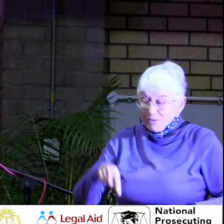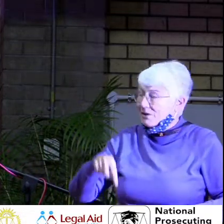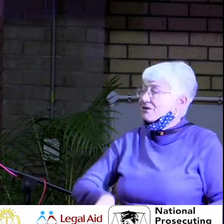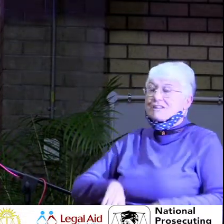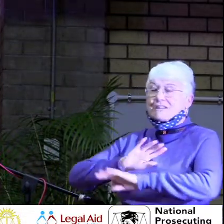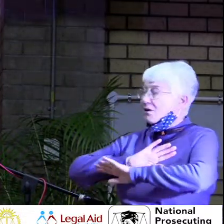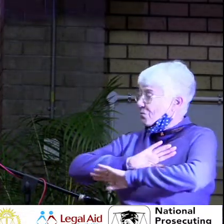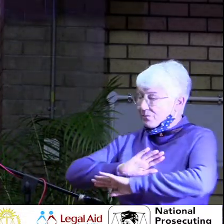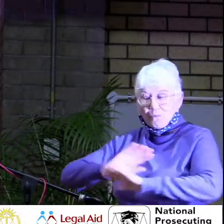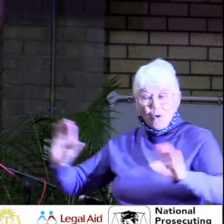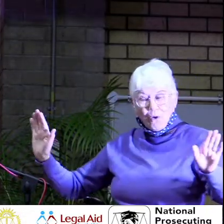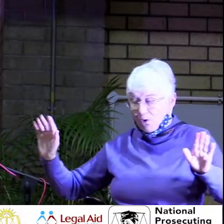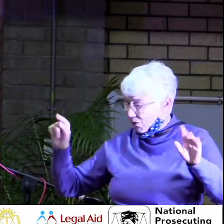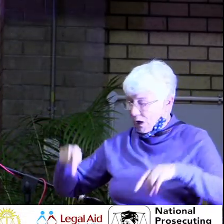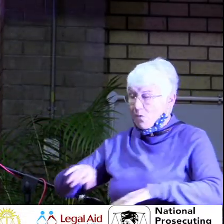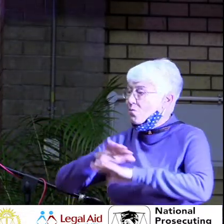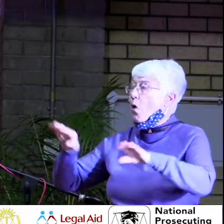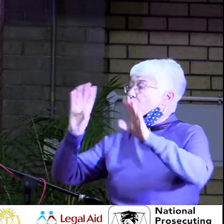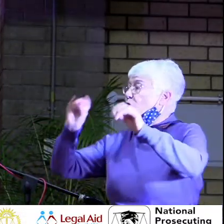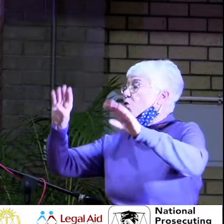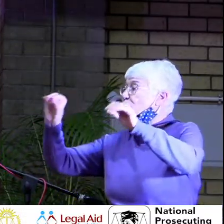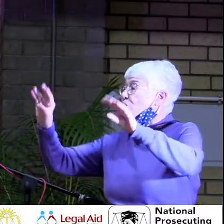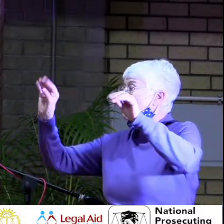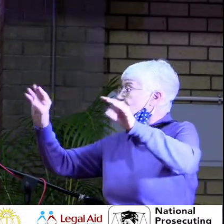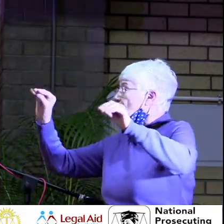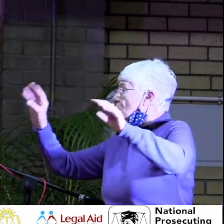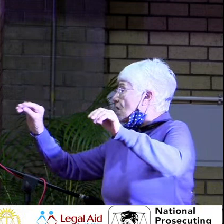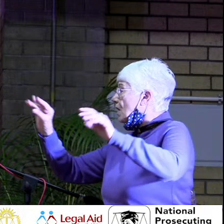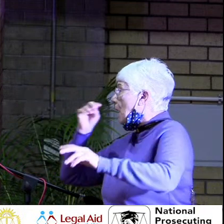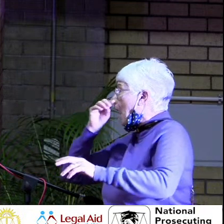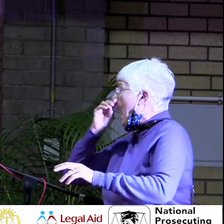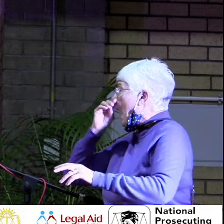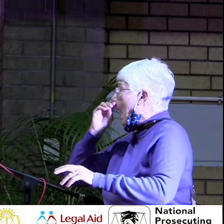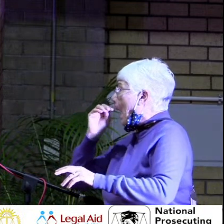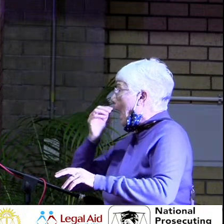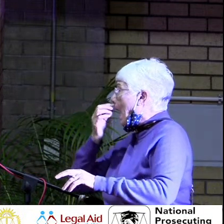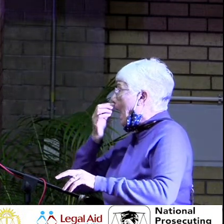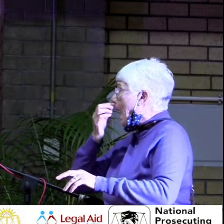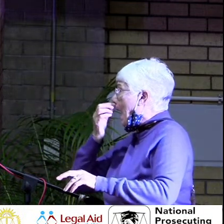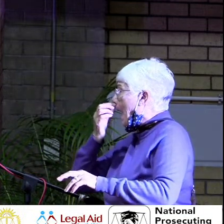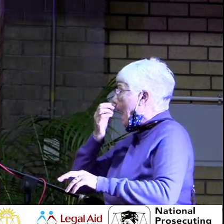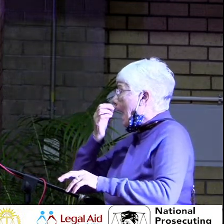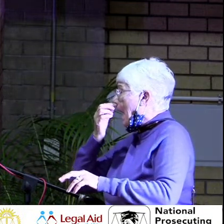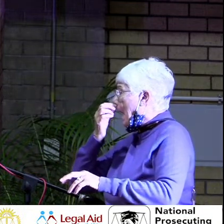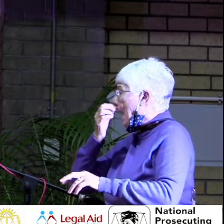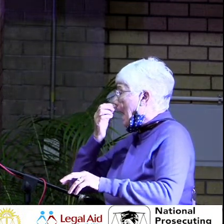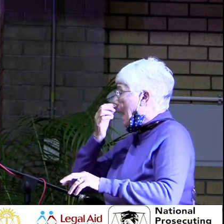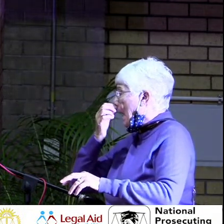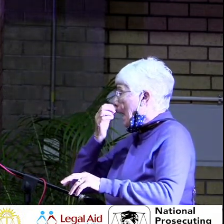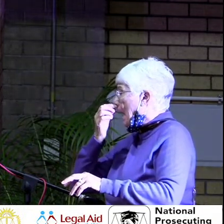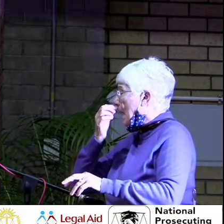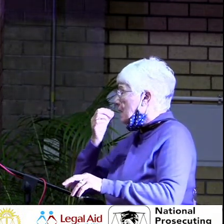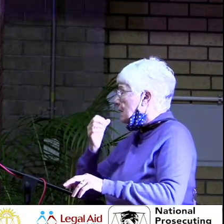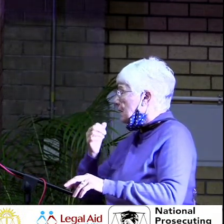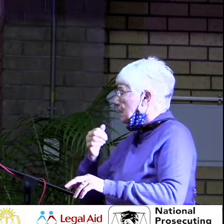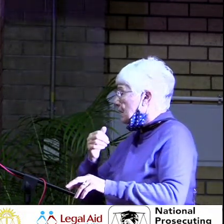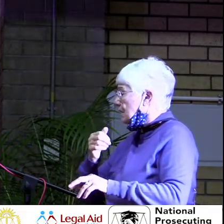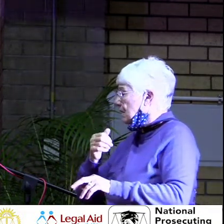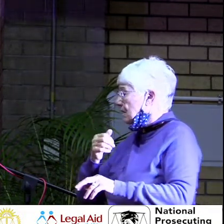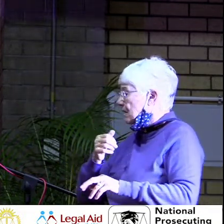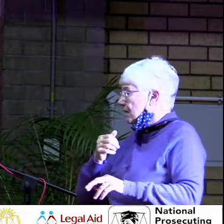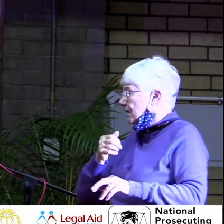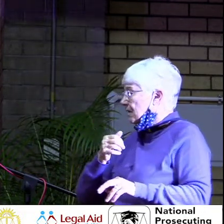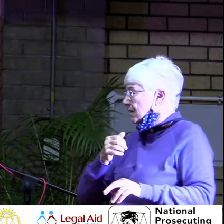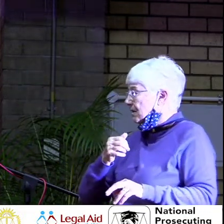Billions have been stolen. For that reason, we do not get more SAPS officers and